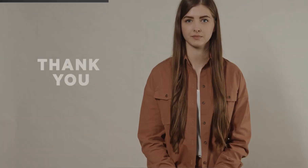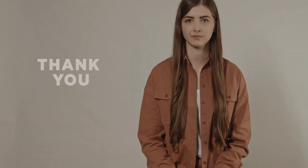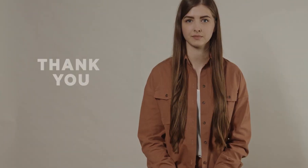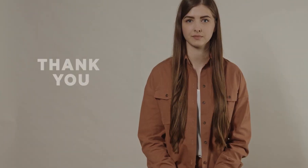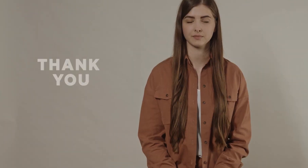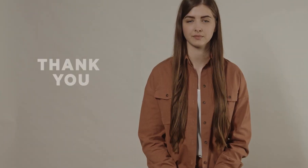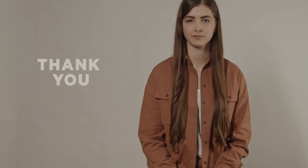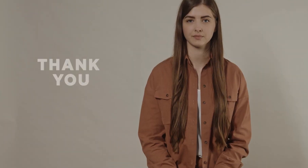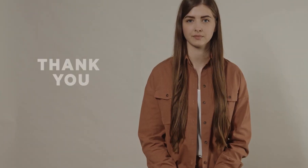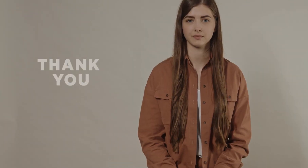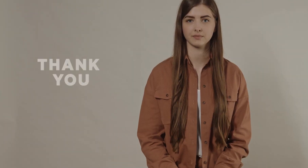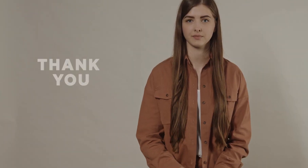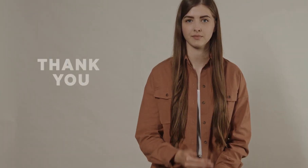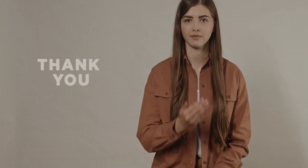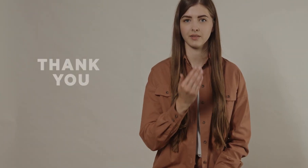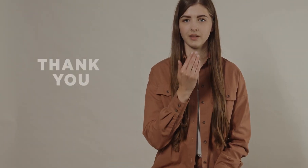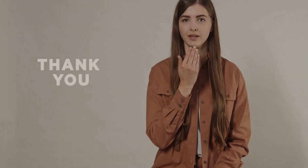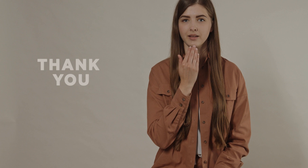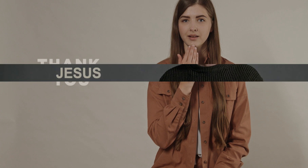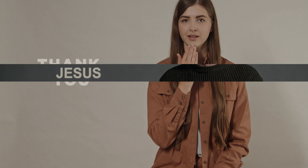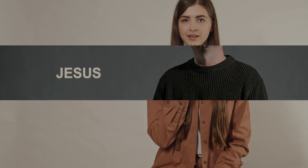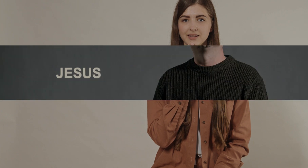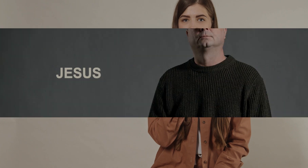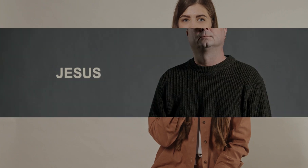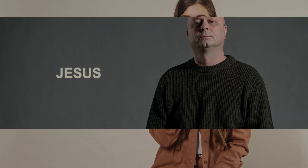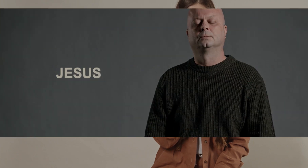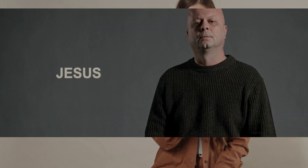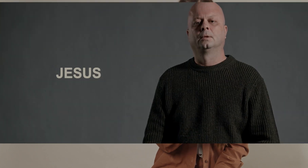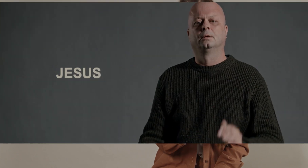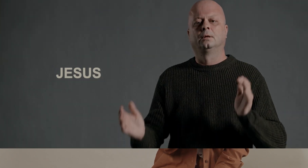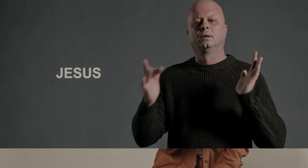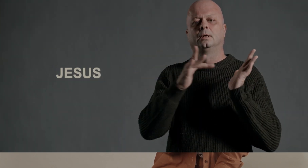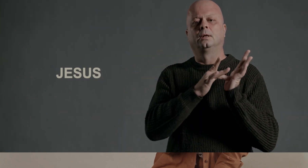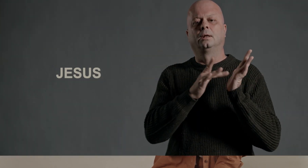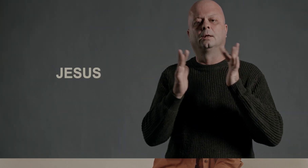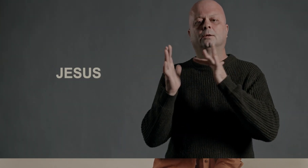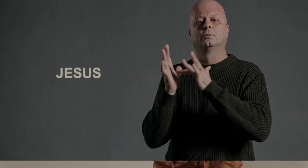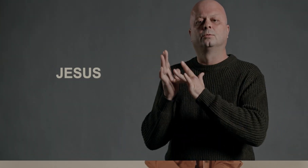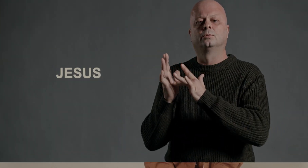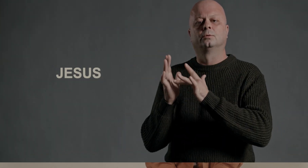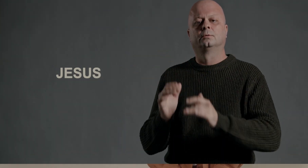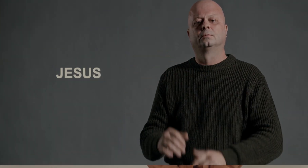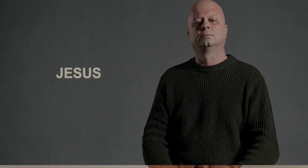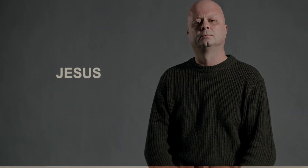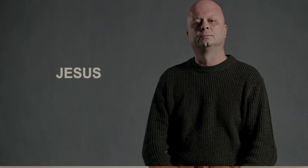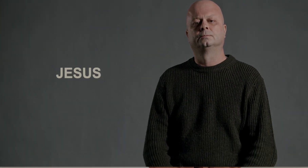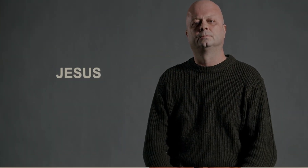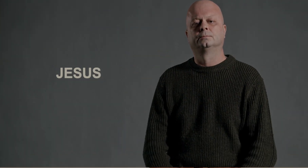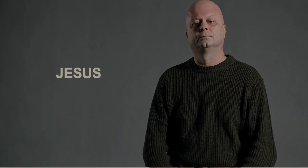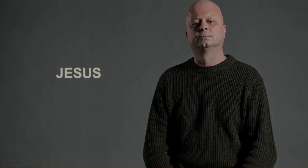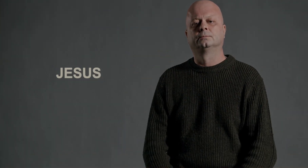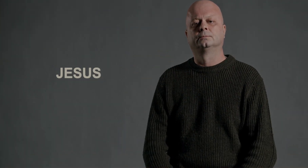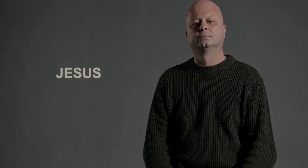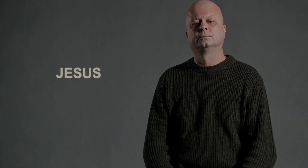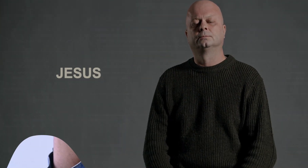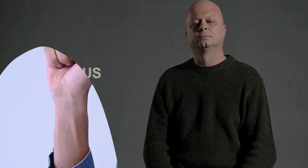insignificant clothes, worried about what others will think. I may seem proud, better than others. These feelings are real, when we